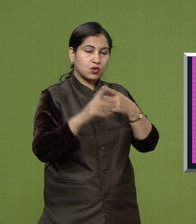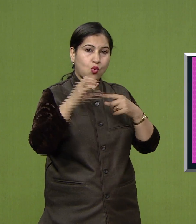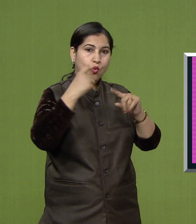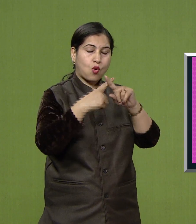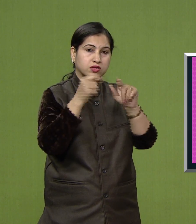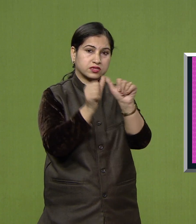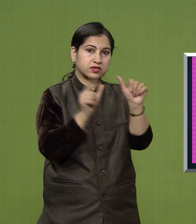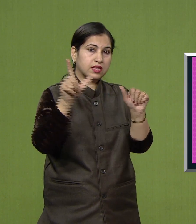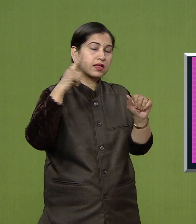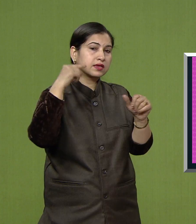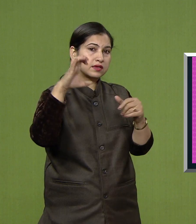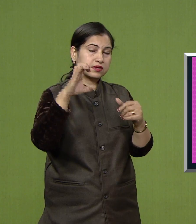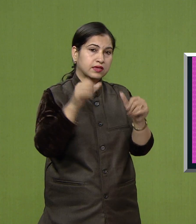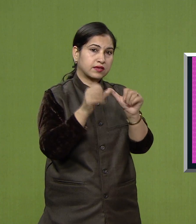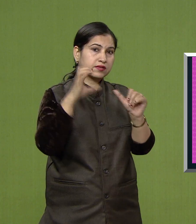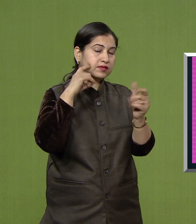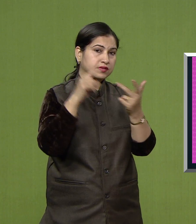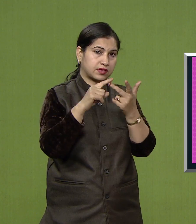dilute borax solution.